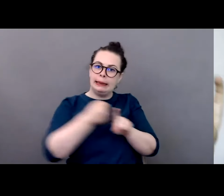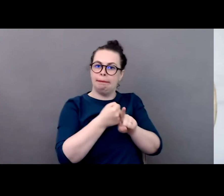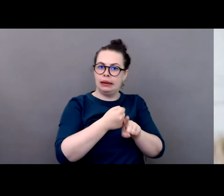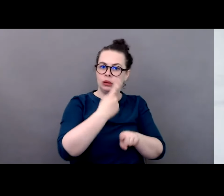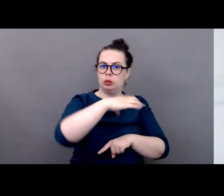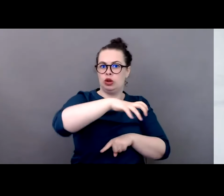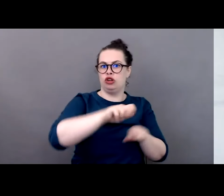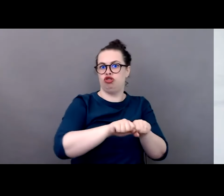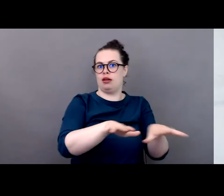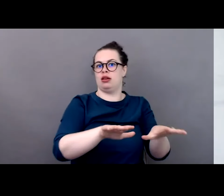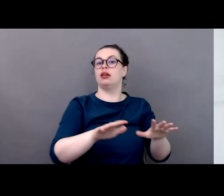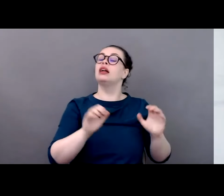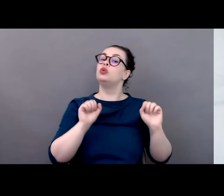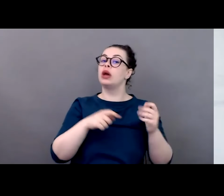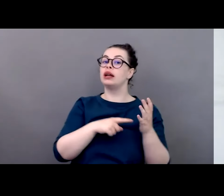falls